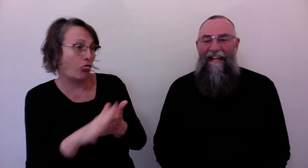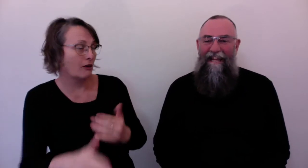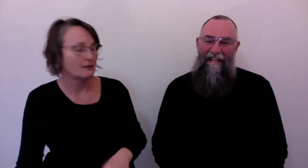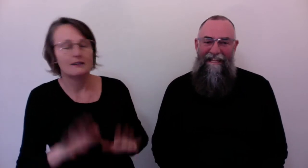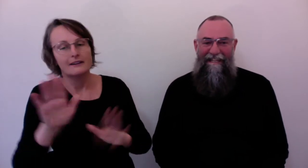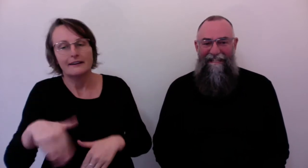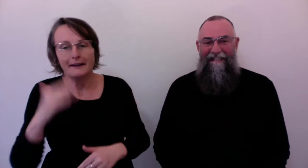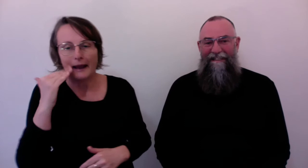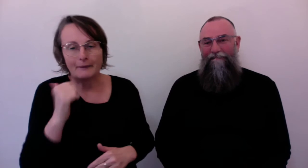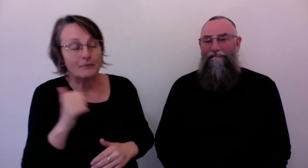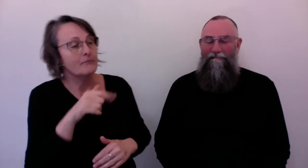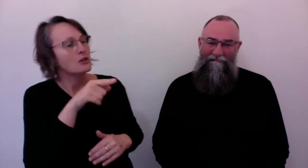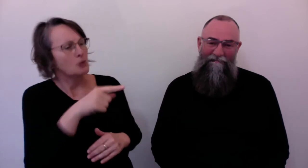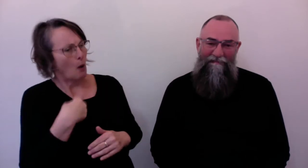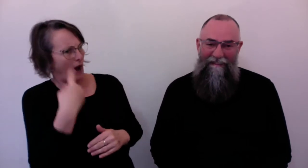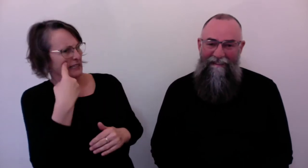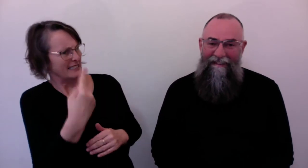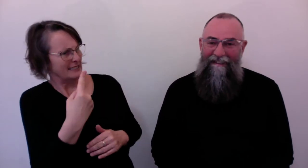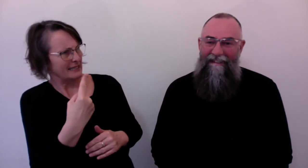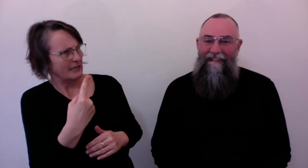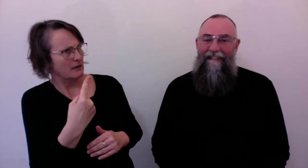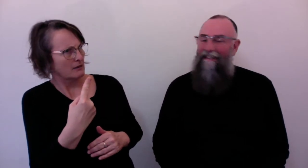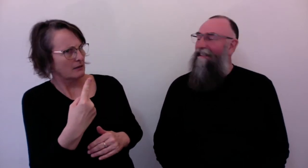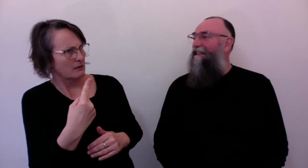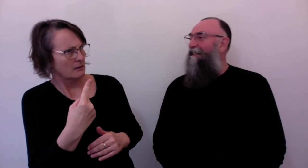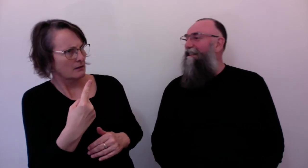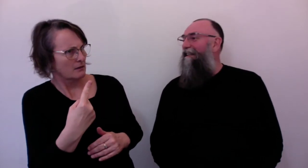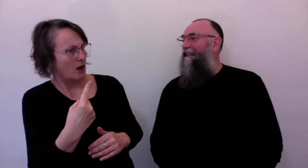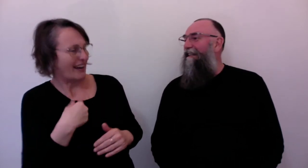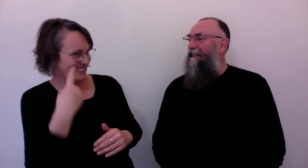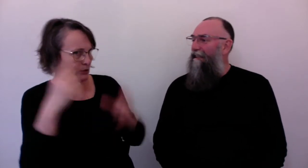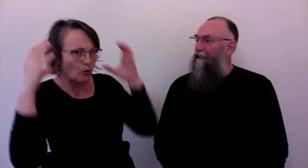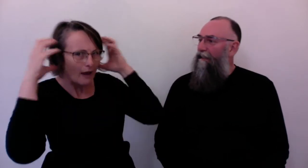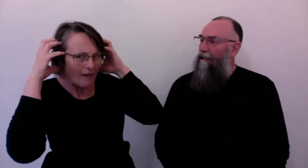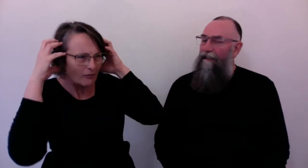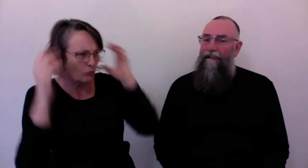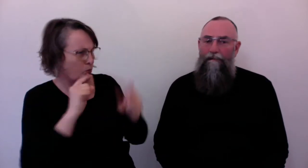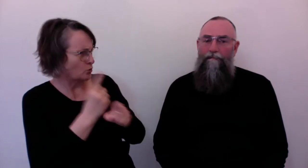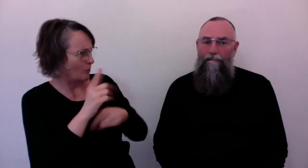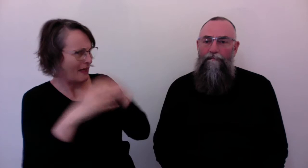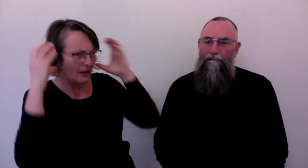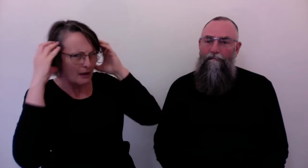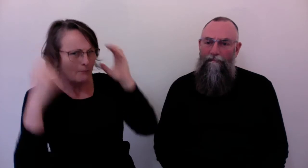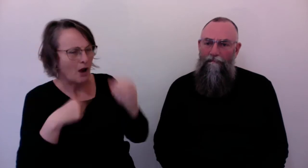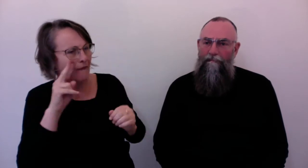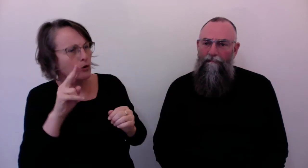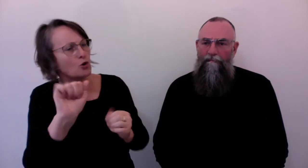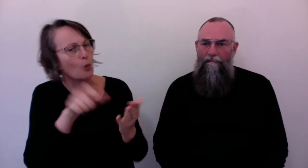it's what I see from the physical aspect, and I'm going to look actually because you've got headphones over, and we'll talk about that. I'm actually looking at your Instagram right now, so I'm